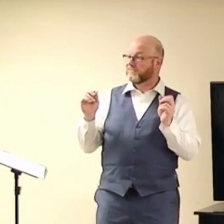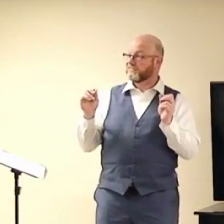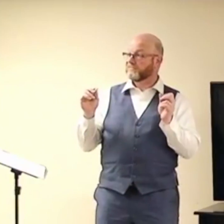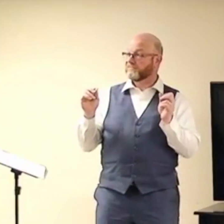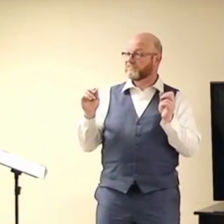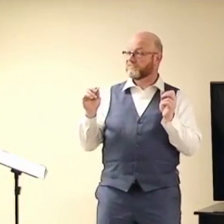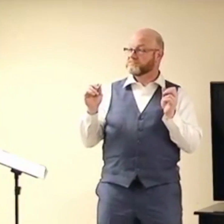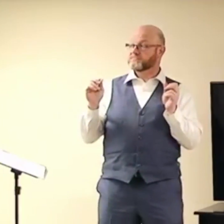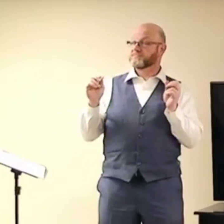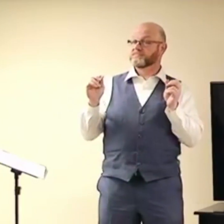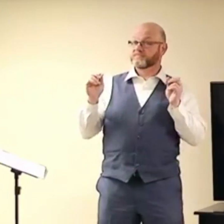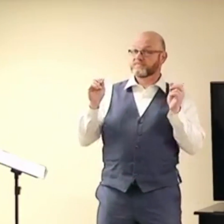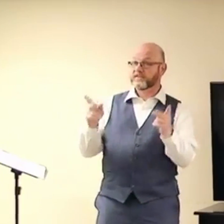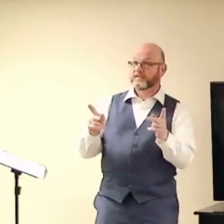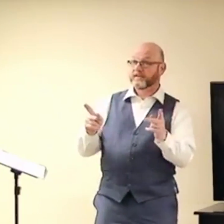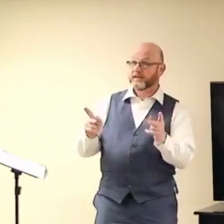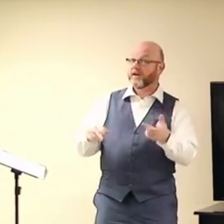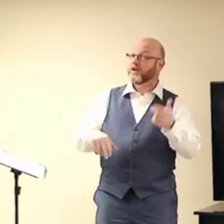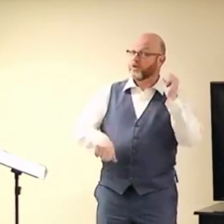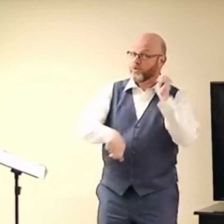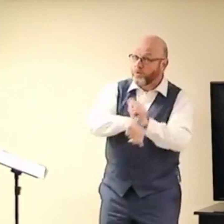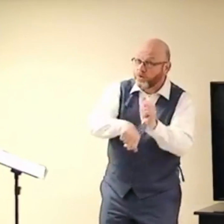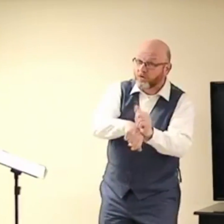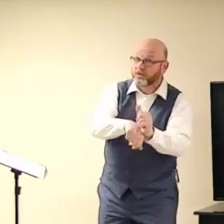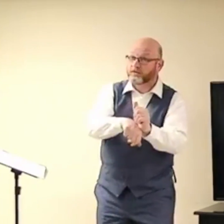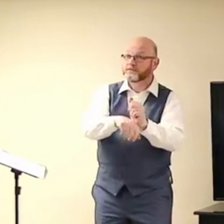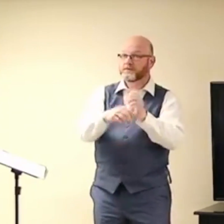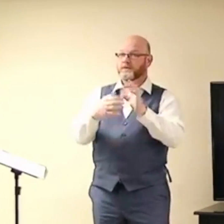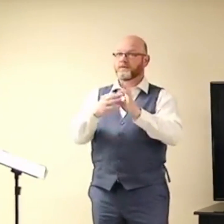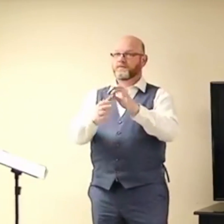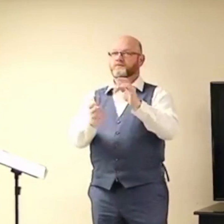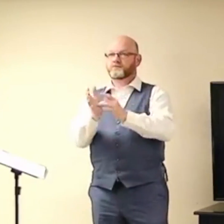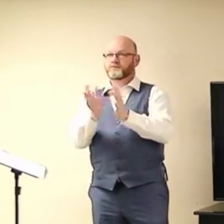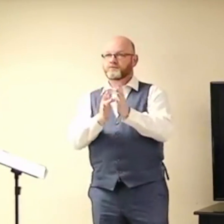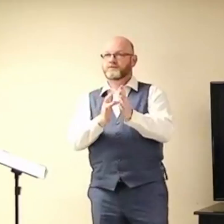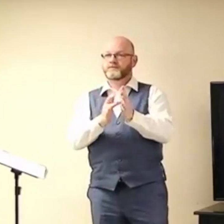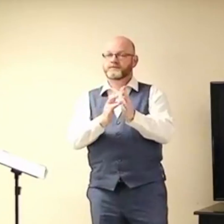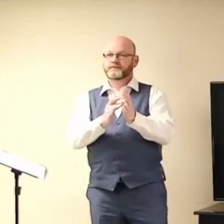Ready? Everyone ready? Okay. The works of Jesus.